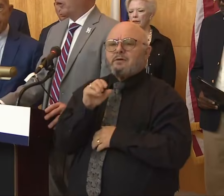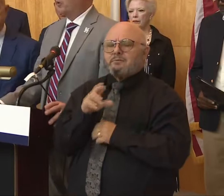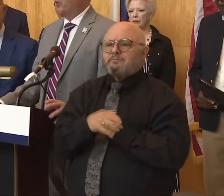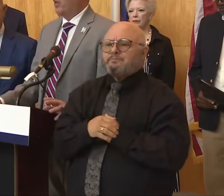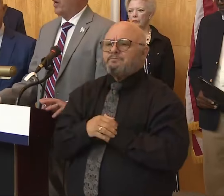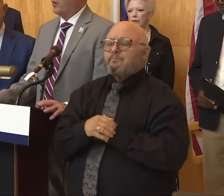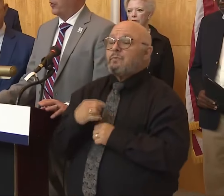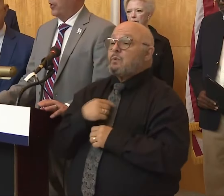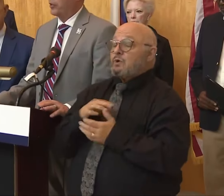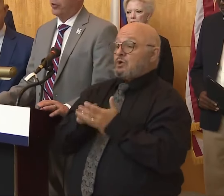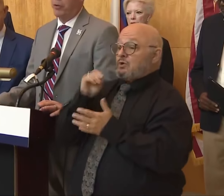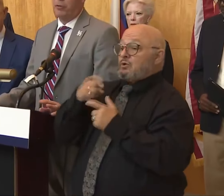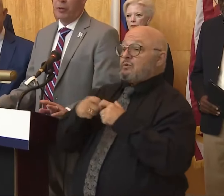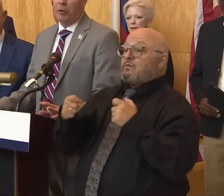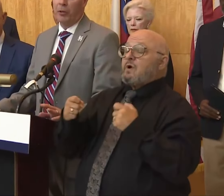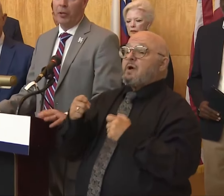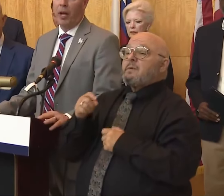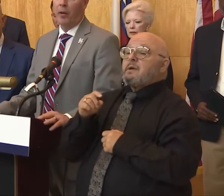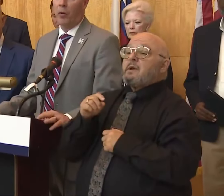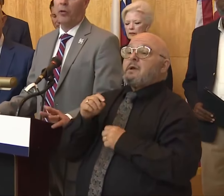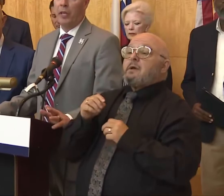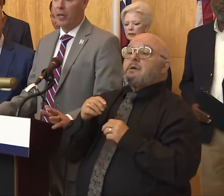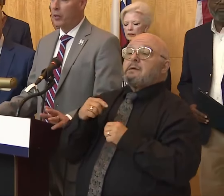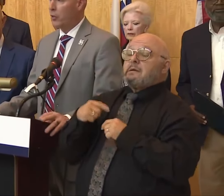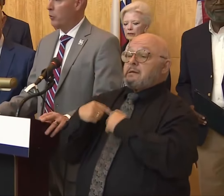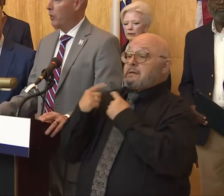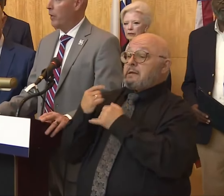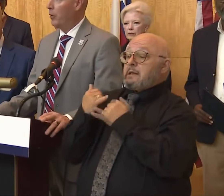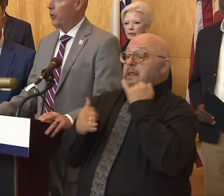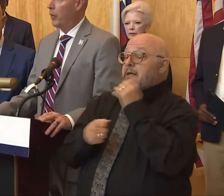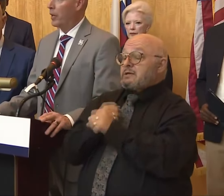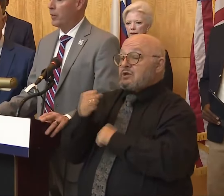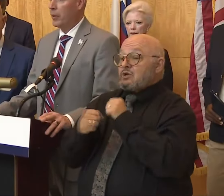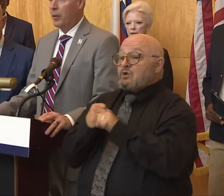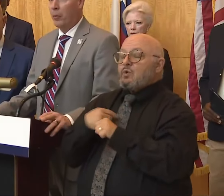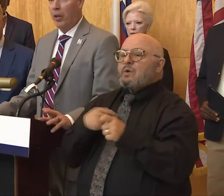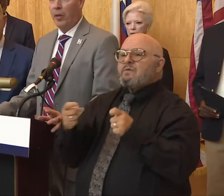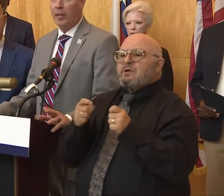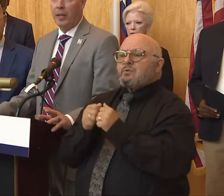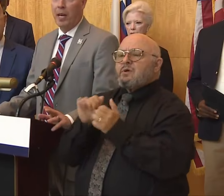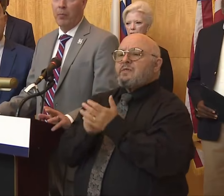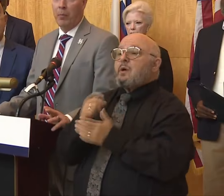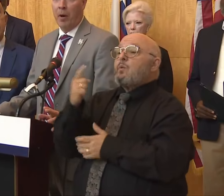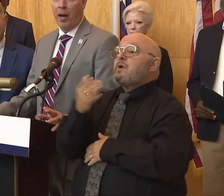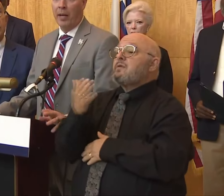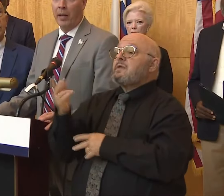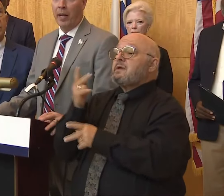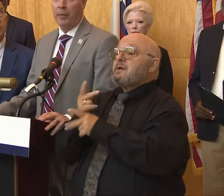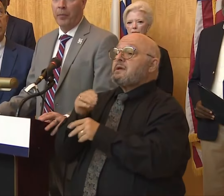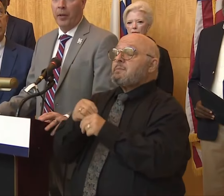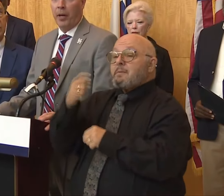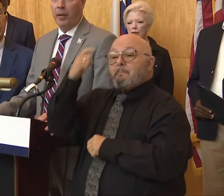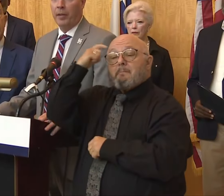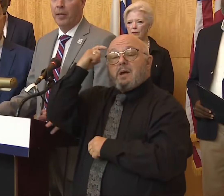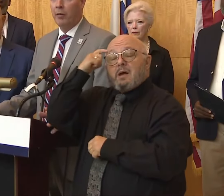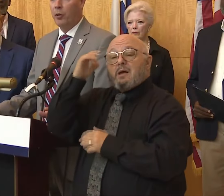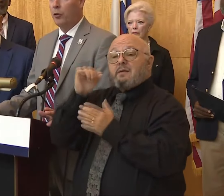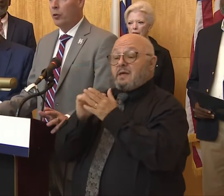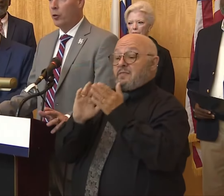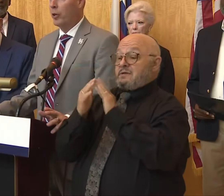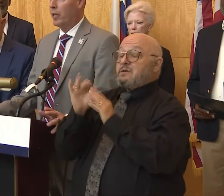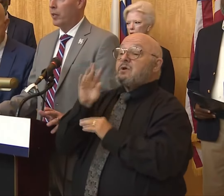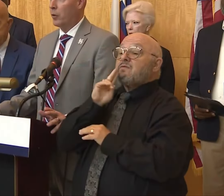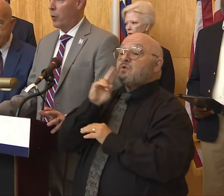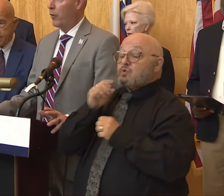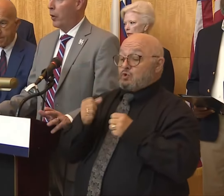You know, we learned a lot in the derecho. We've learned a lot over the years as we've dealt with this. One of the things to keep in mind that the city of